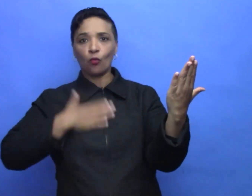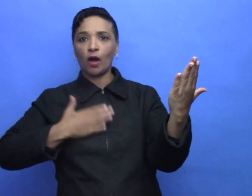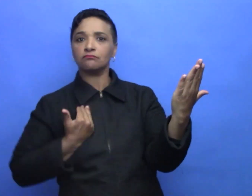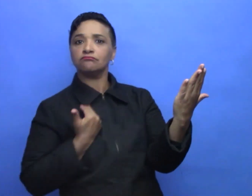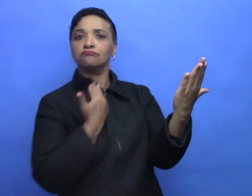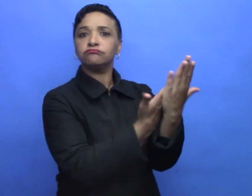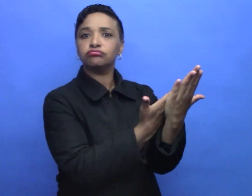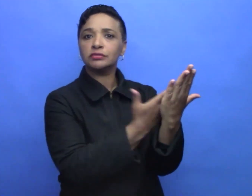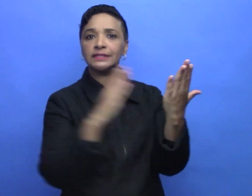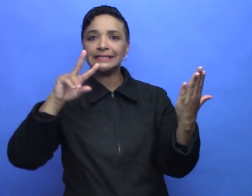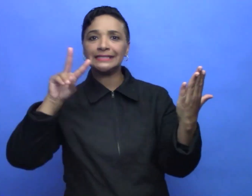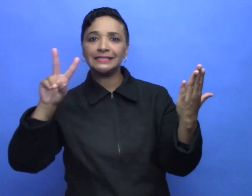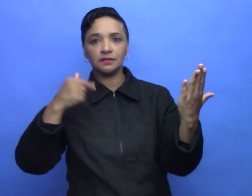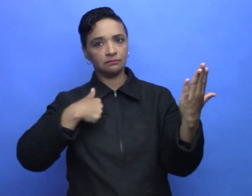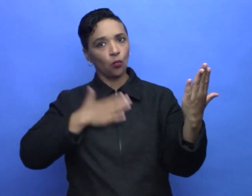enter